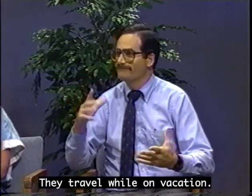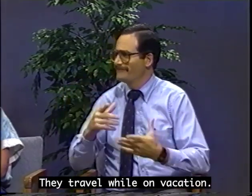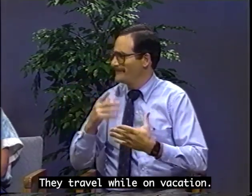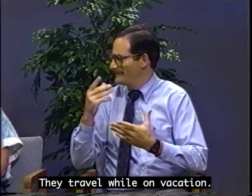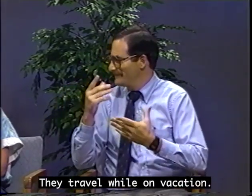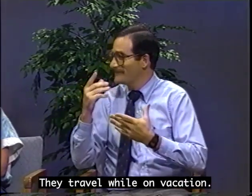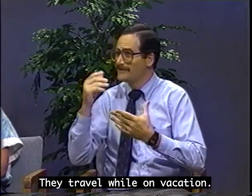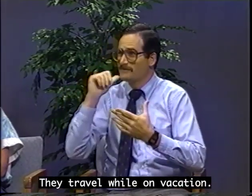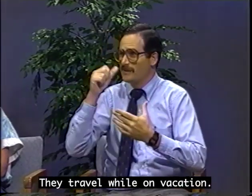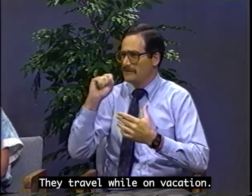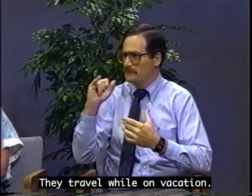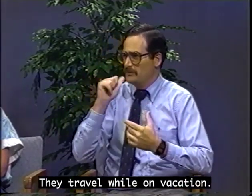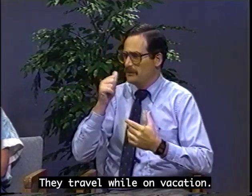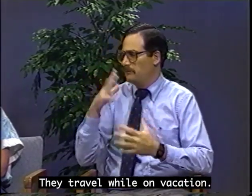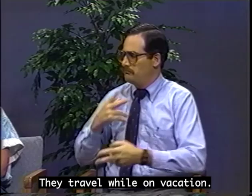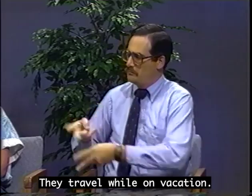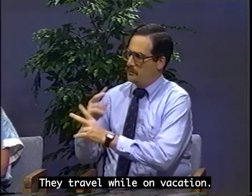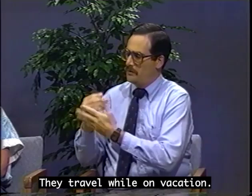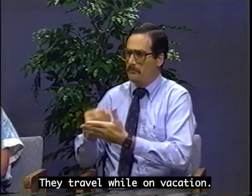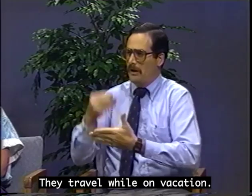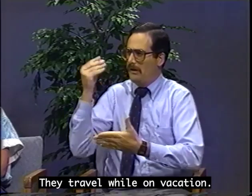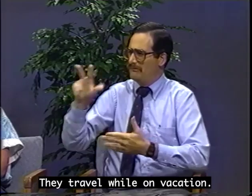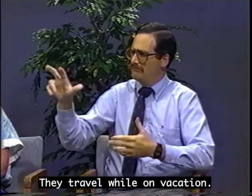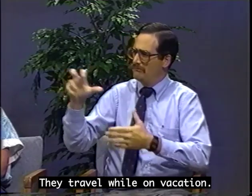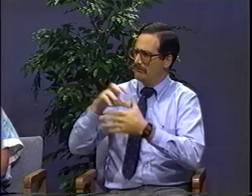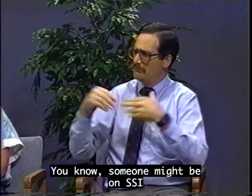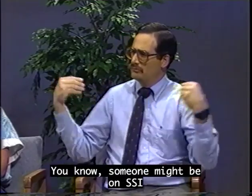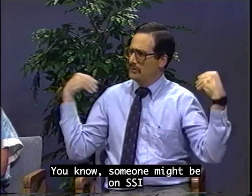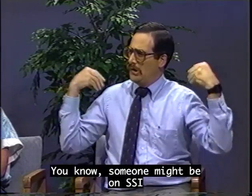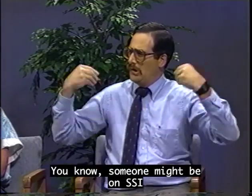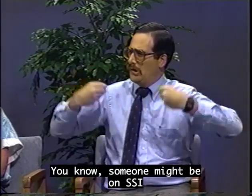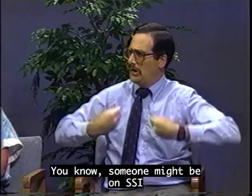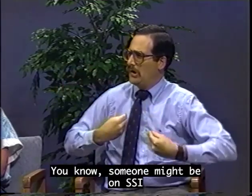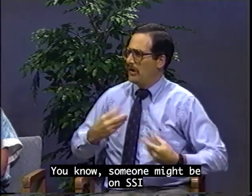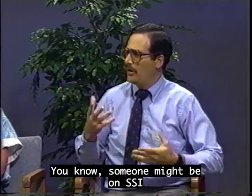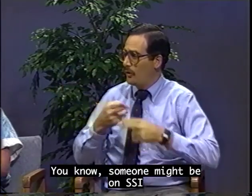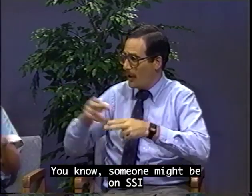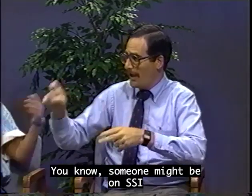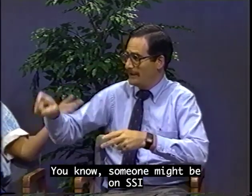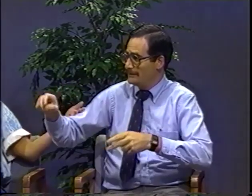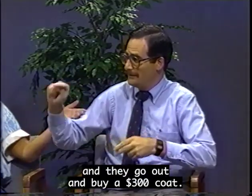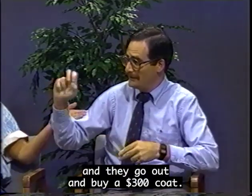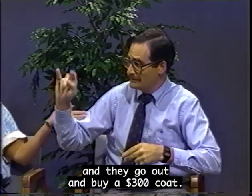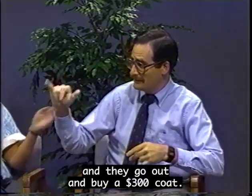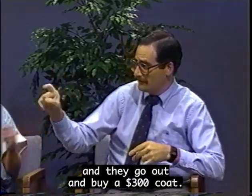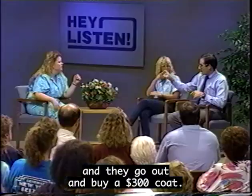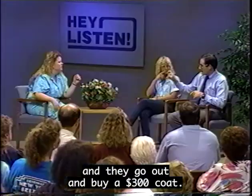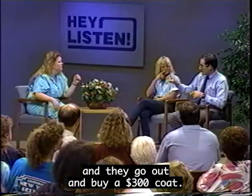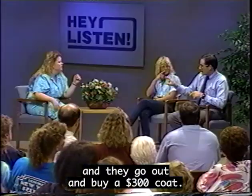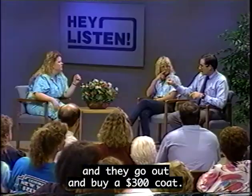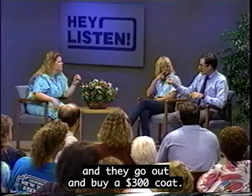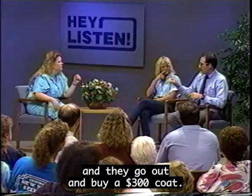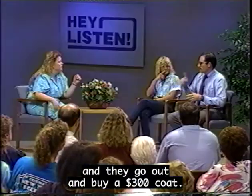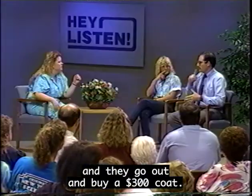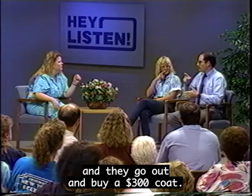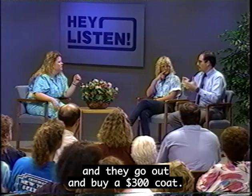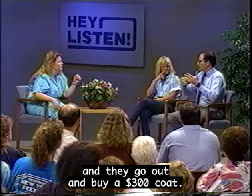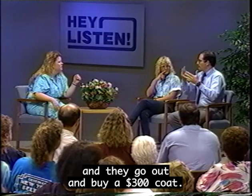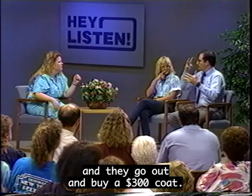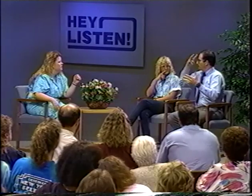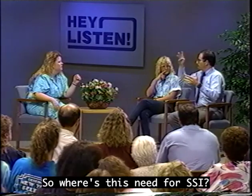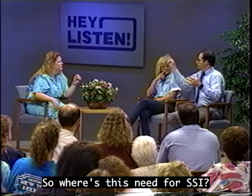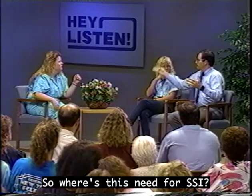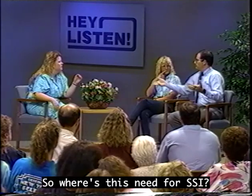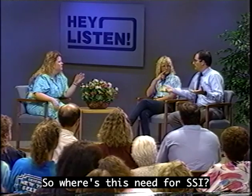They travel while on vacation. Someone might be on SSI and they go out and buy a